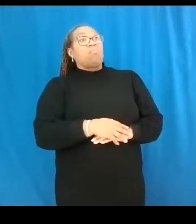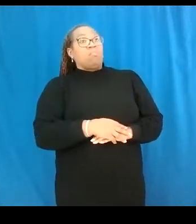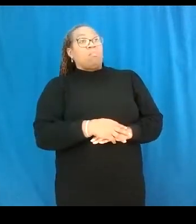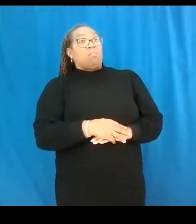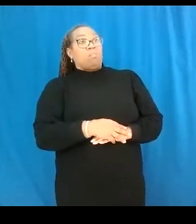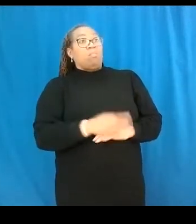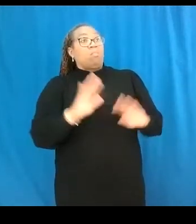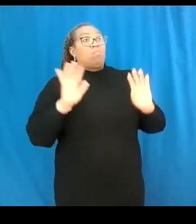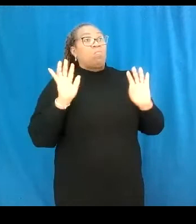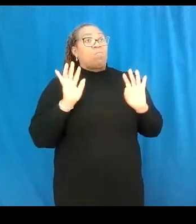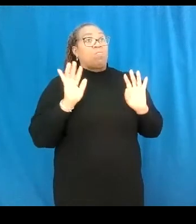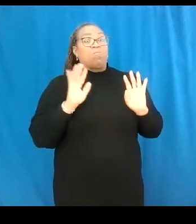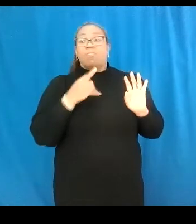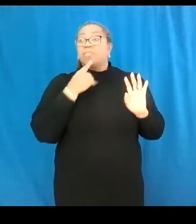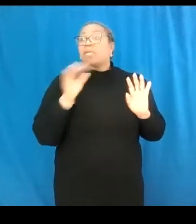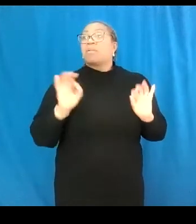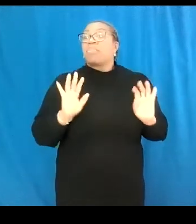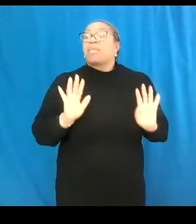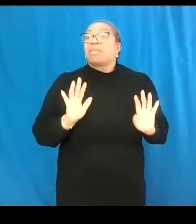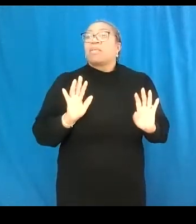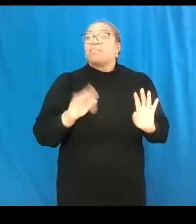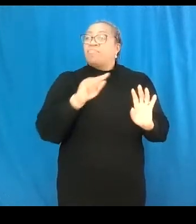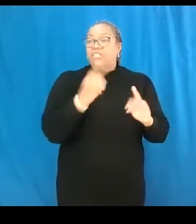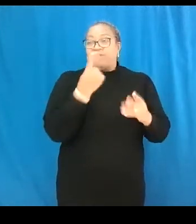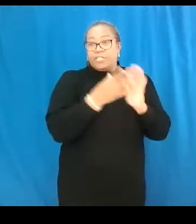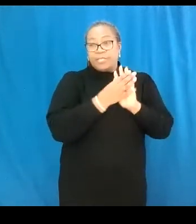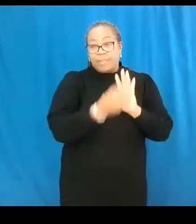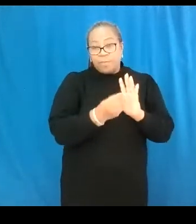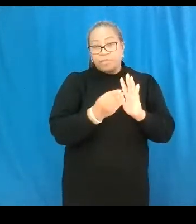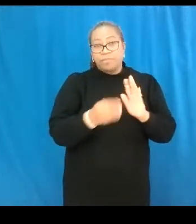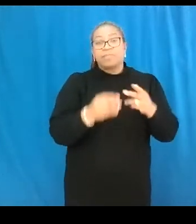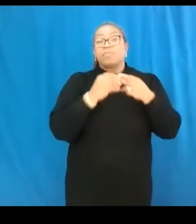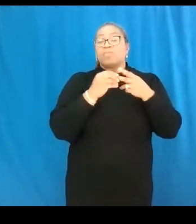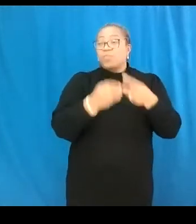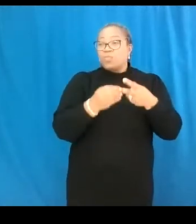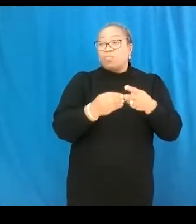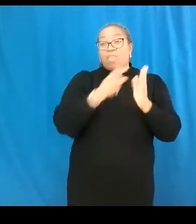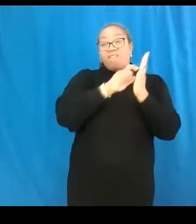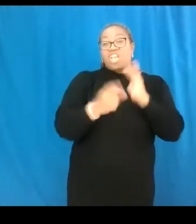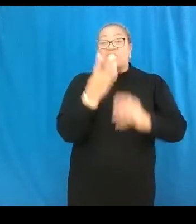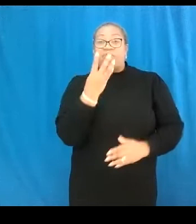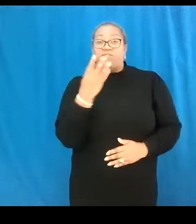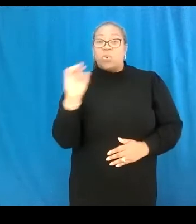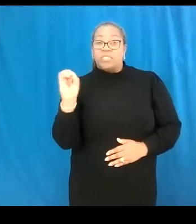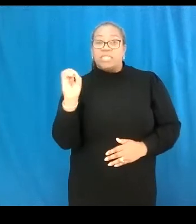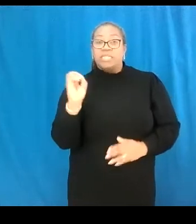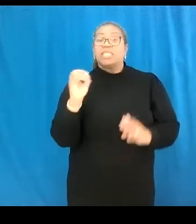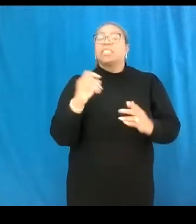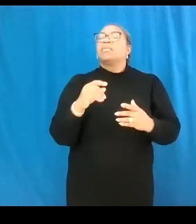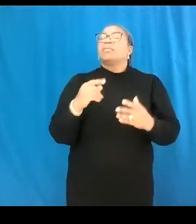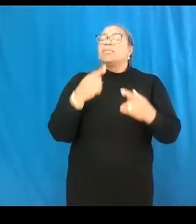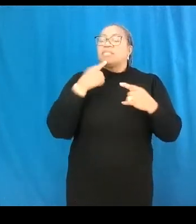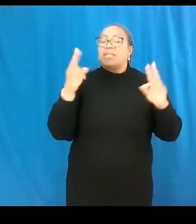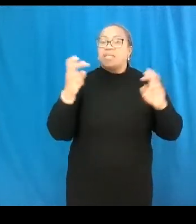And that's the first type of illustration. The second type of illustration is in verse 40, where it says, and if anyone wants to